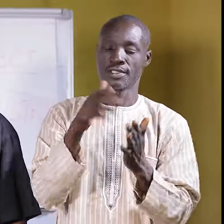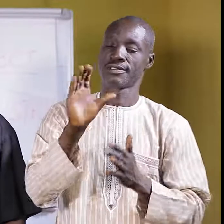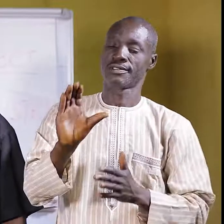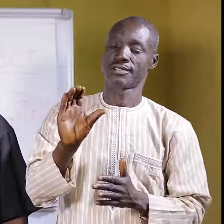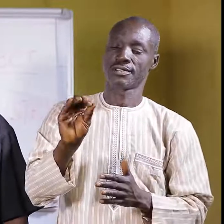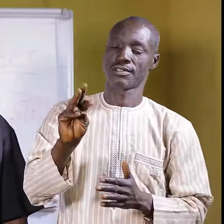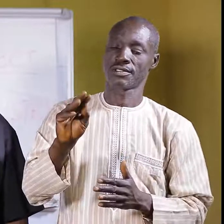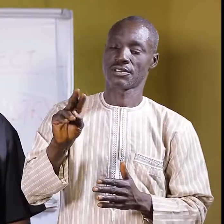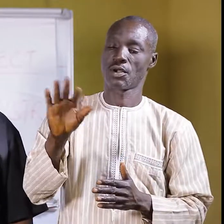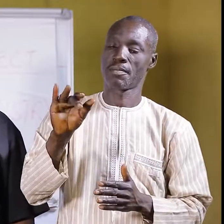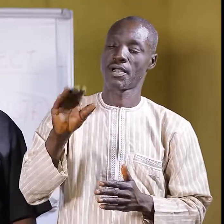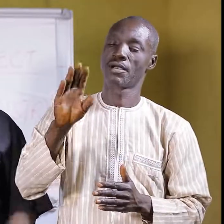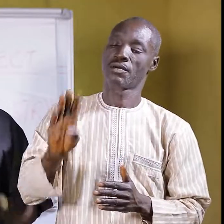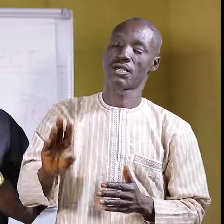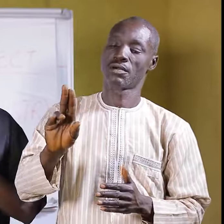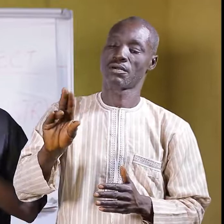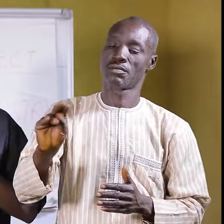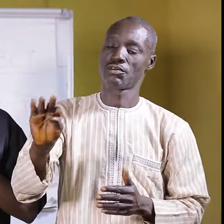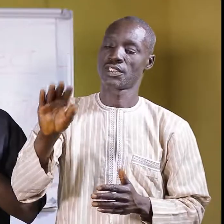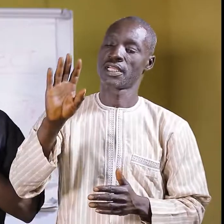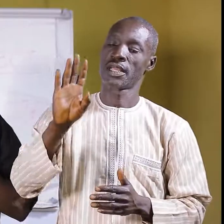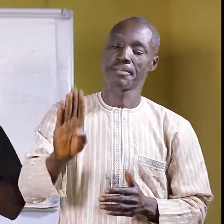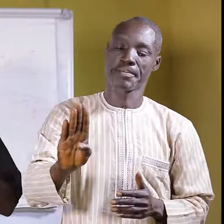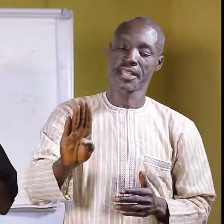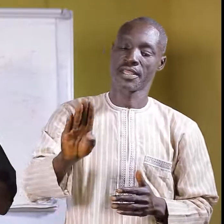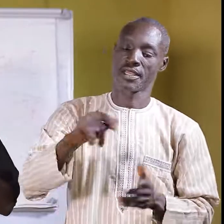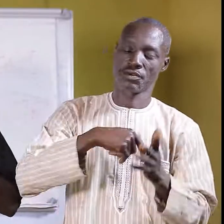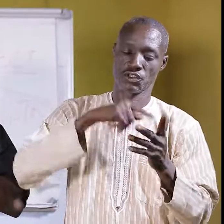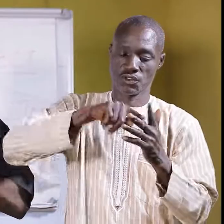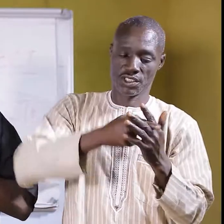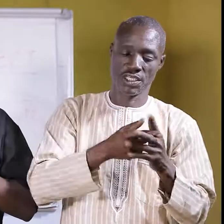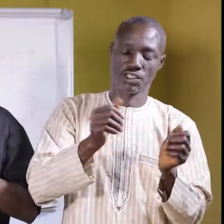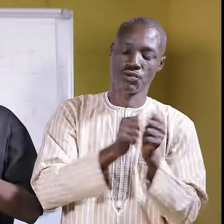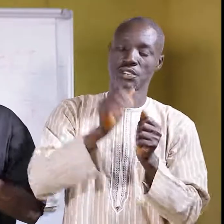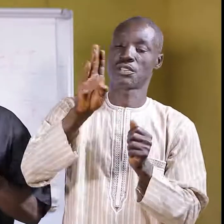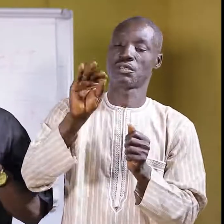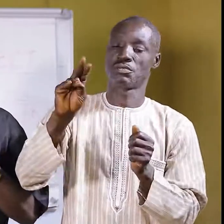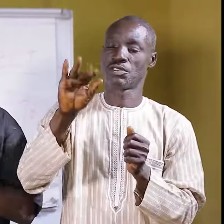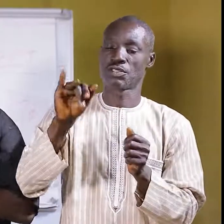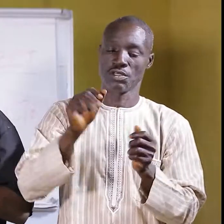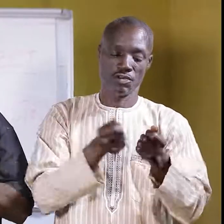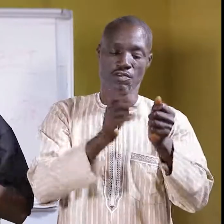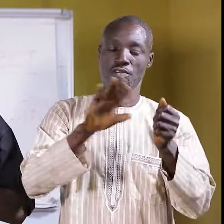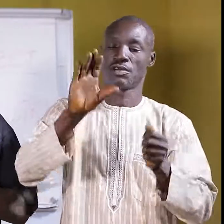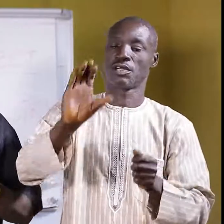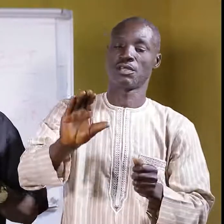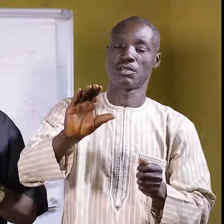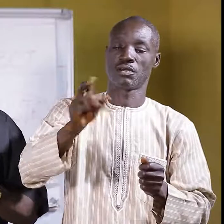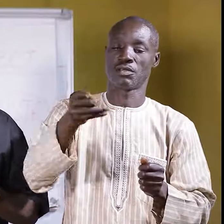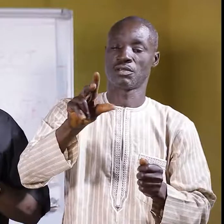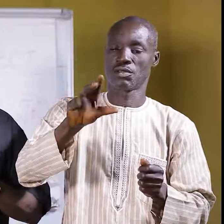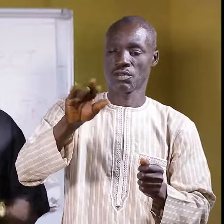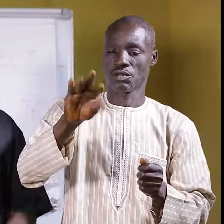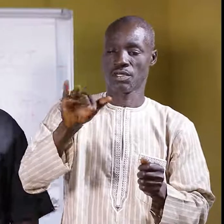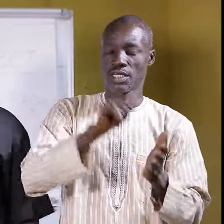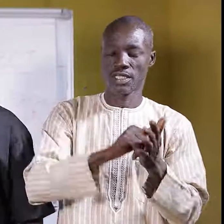of alphabet, bromine, B, we should start with bromine, followed by chlorine, which is C, followed